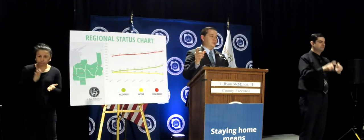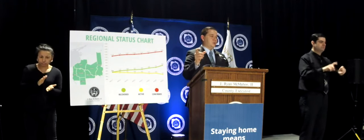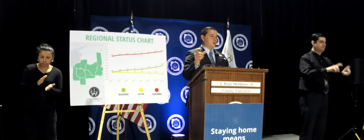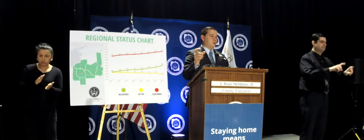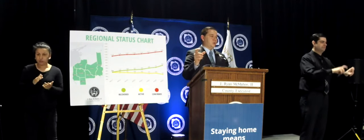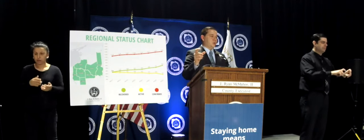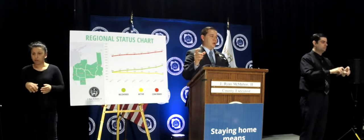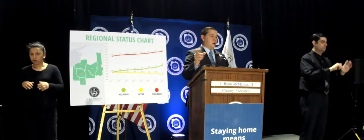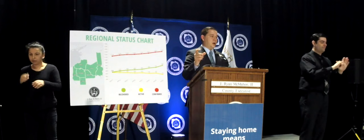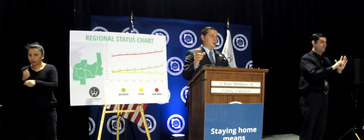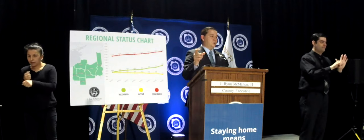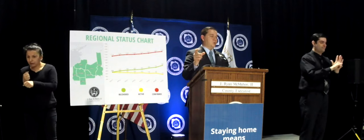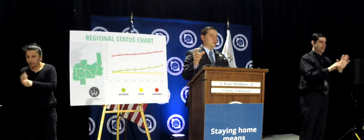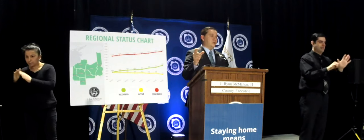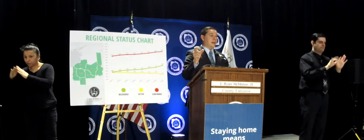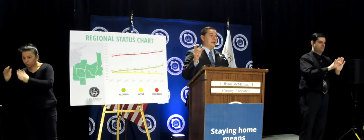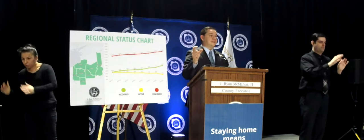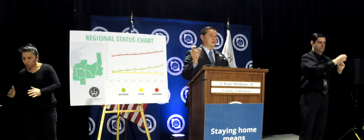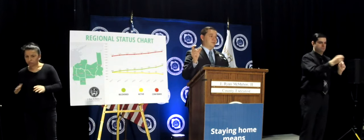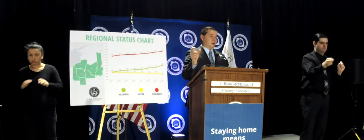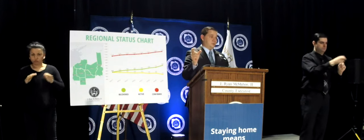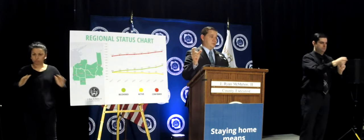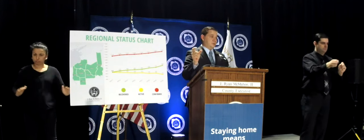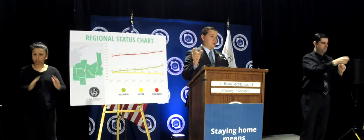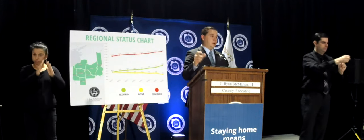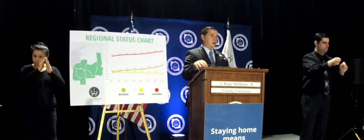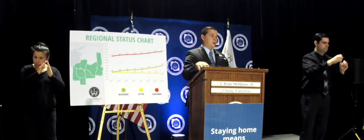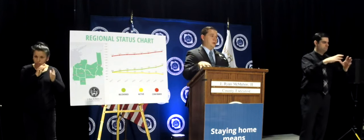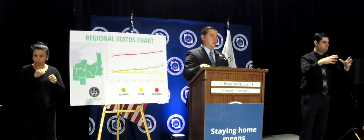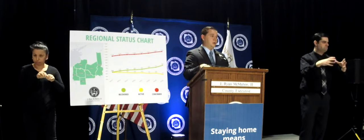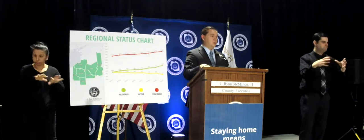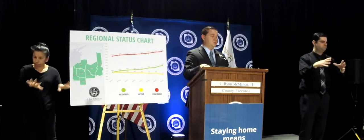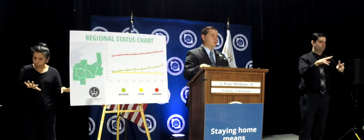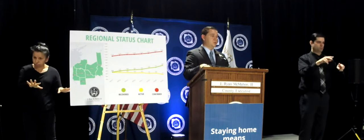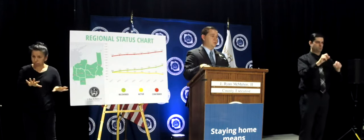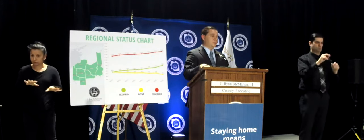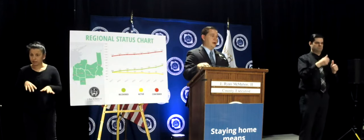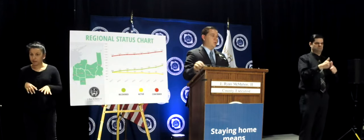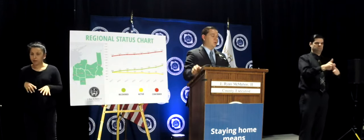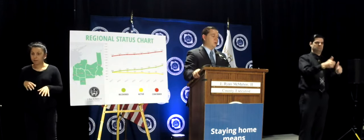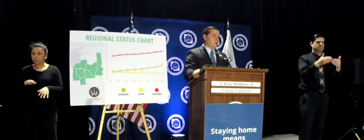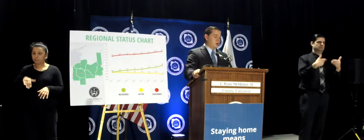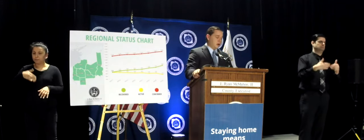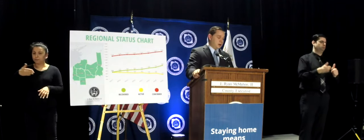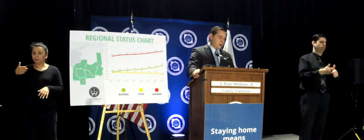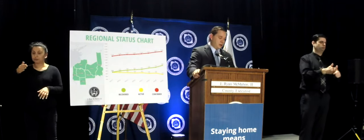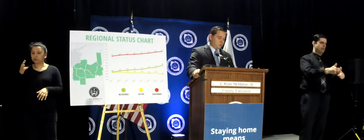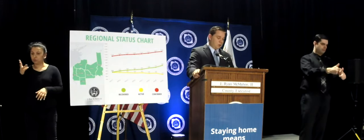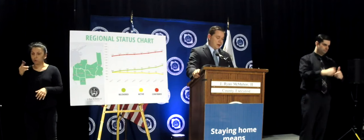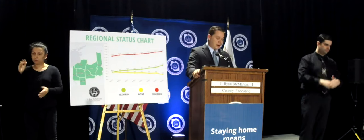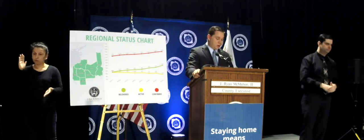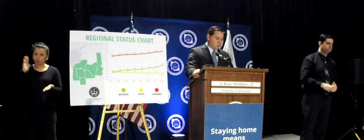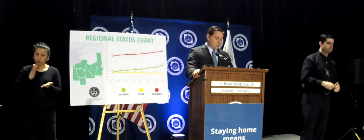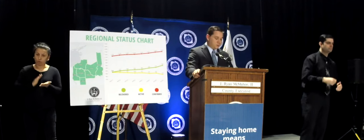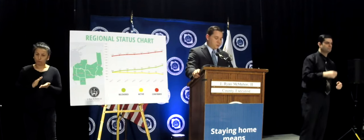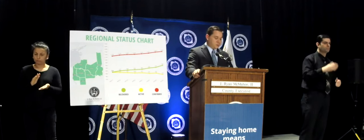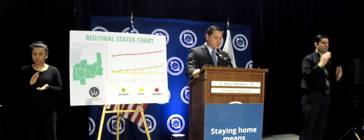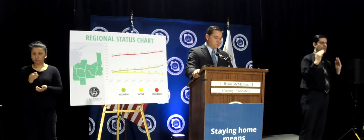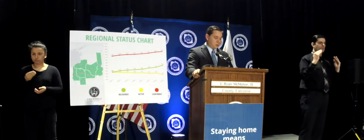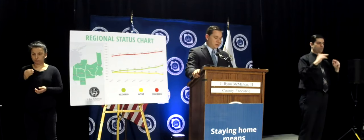active caseload looks a lot different in 2 weeks from now. And right